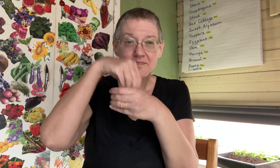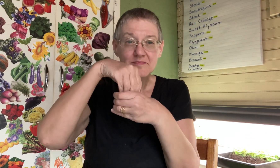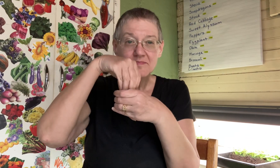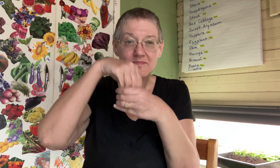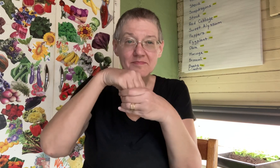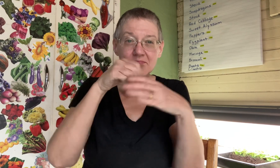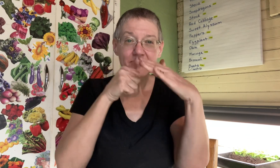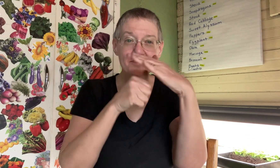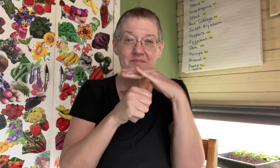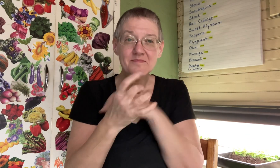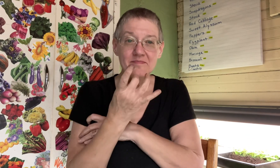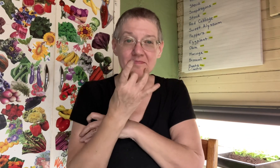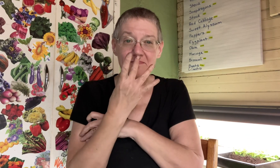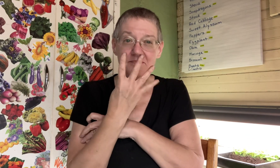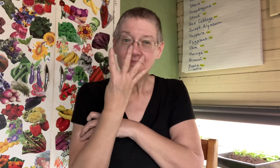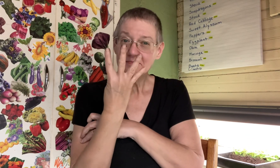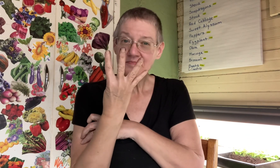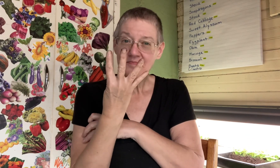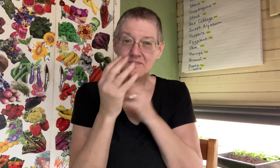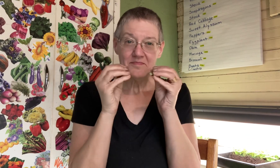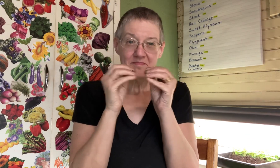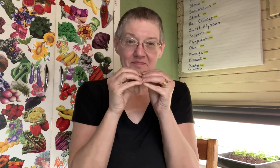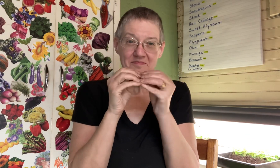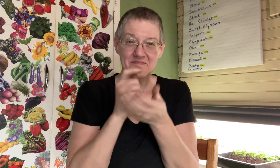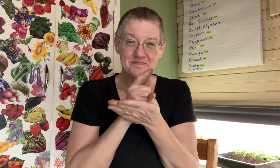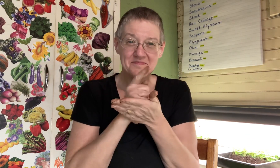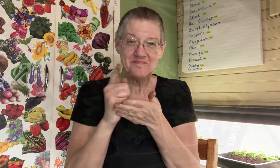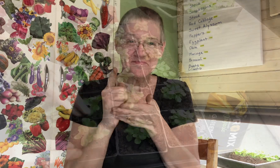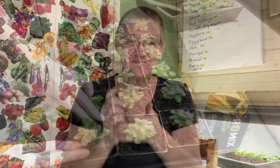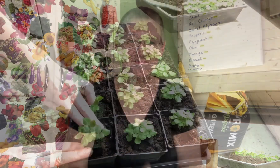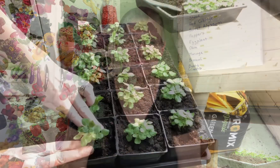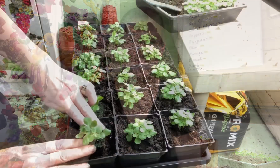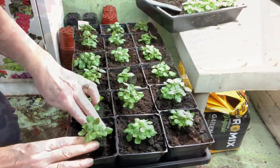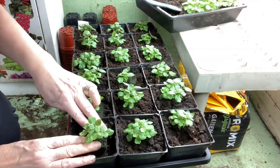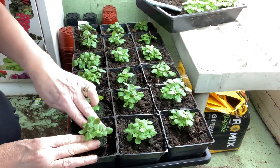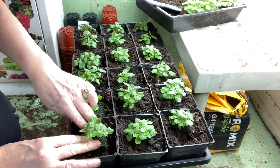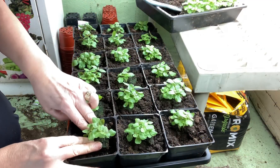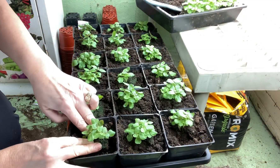Now, they're going to grow inside under lights for 4 more weeks.